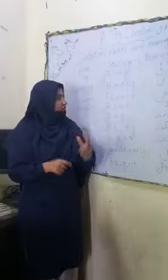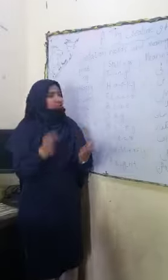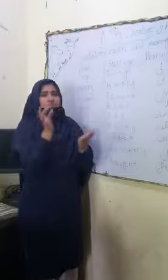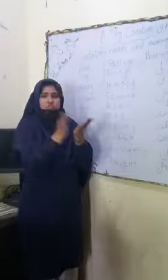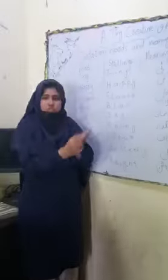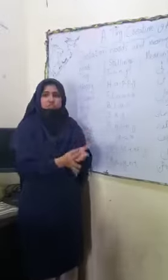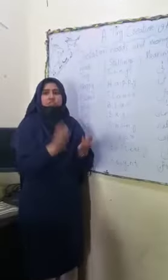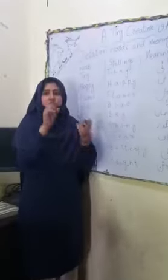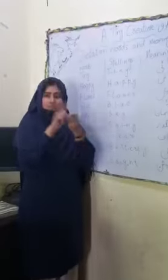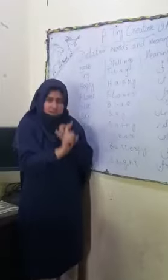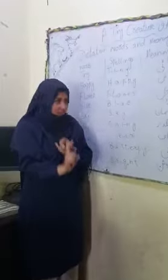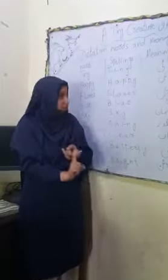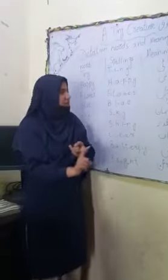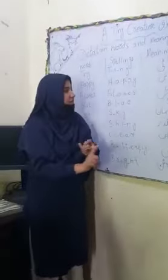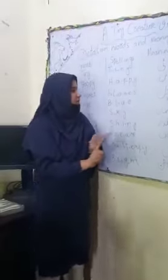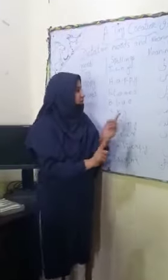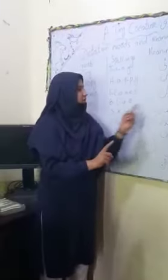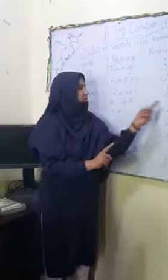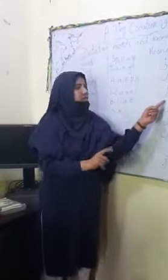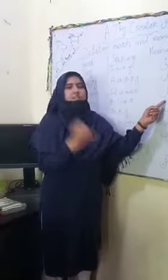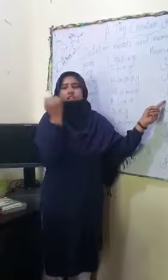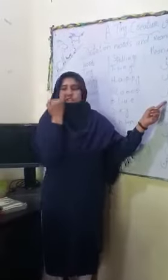L, U, E, blue, neela,